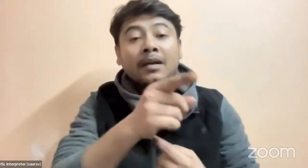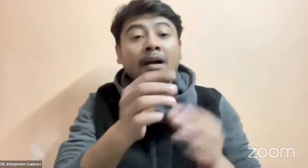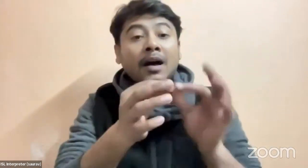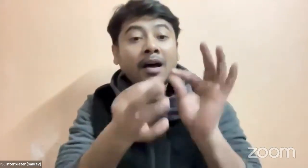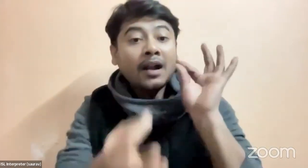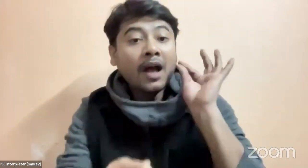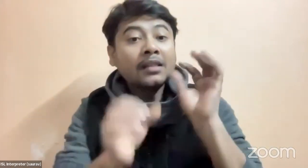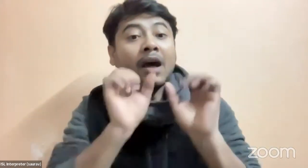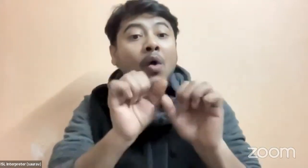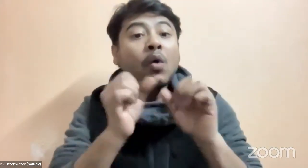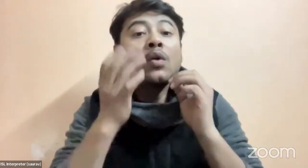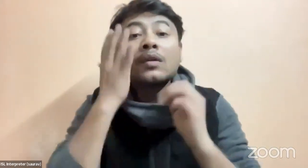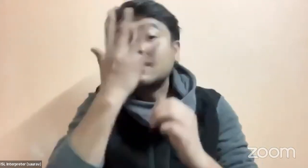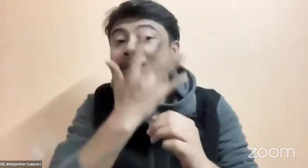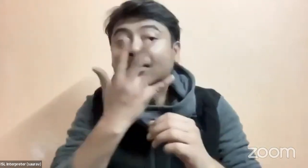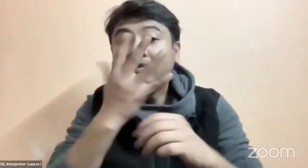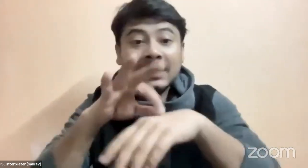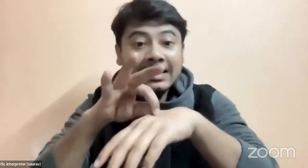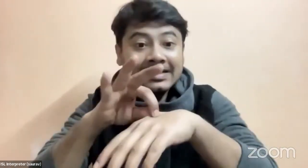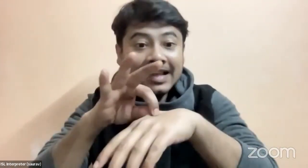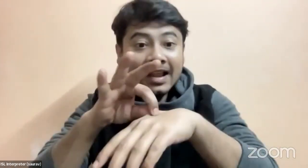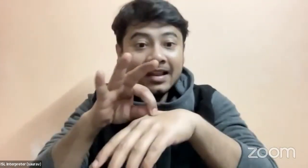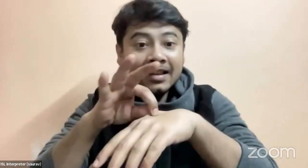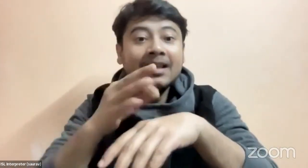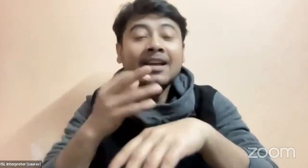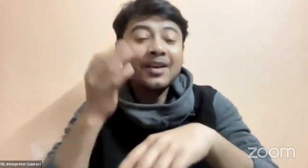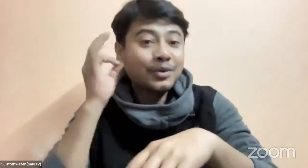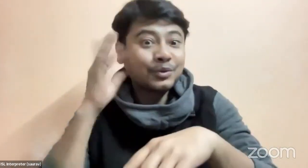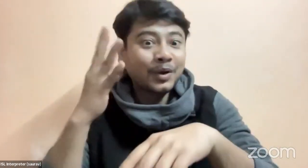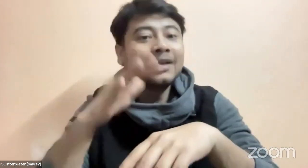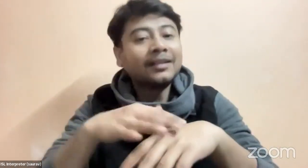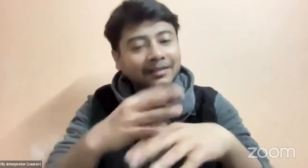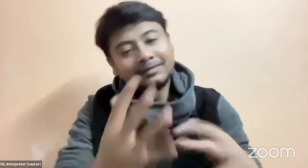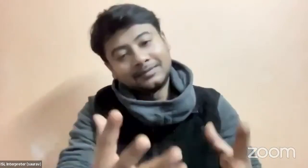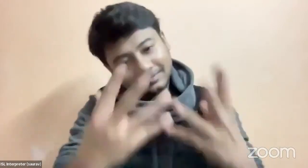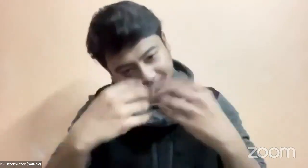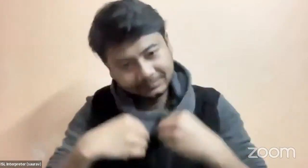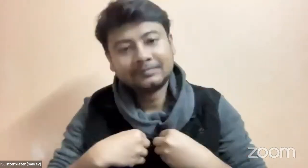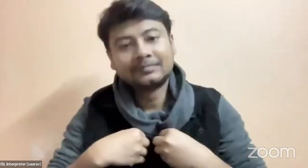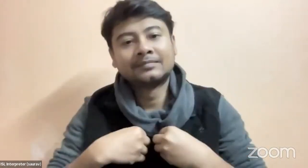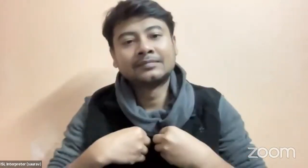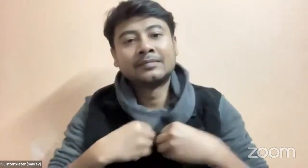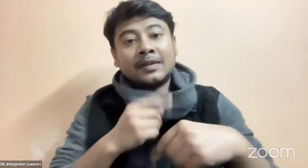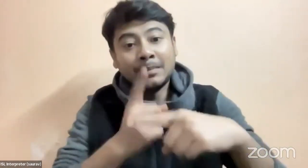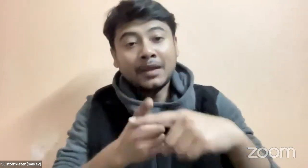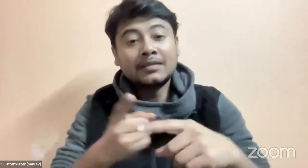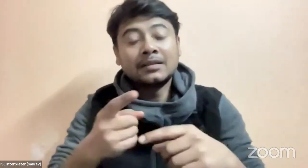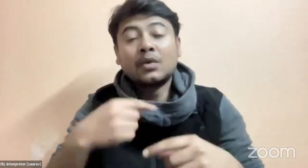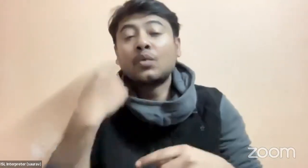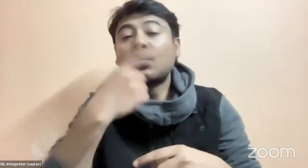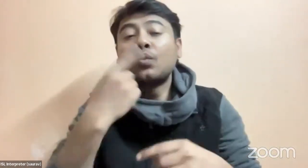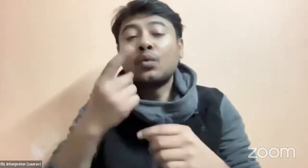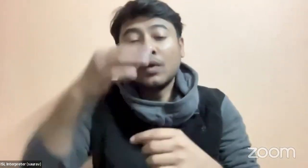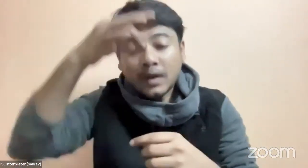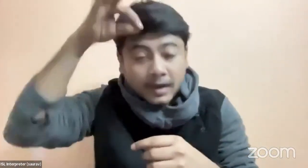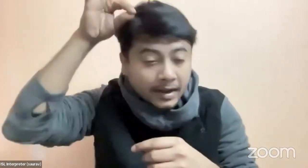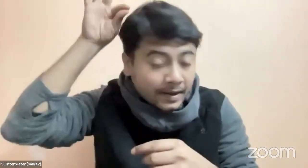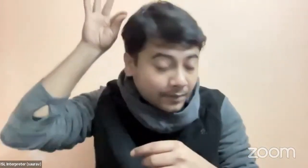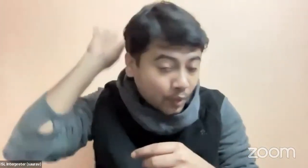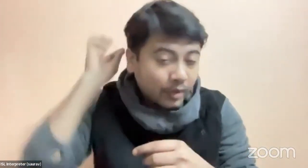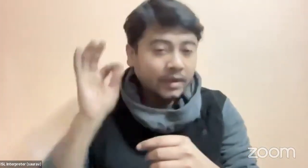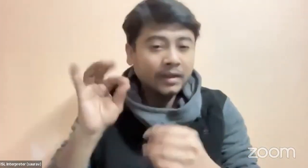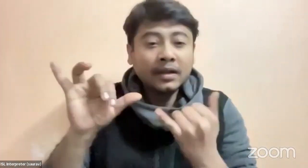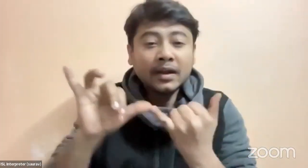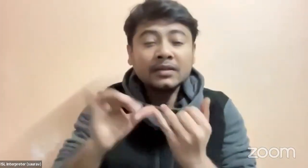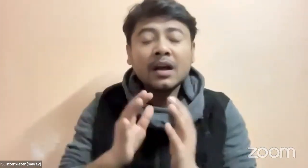And that's when I will personally understand and taste what Srimati Radharani is feeling,